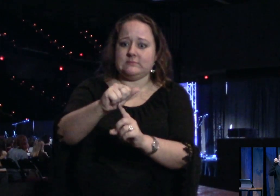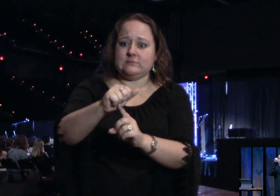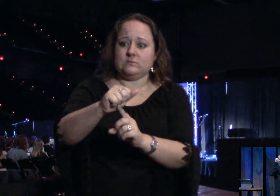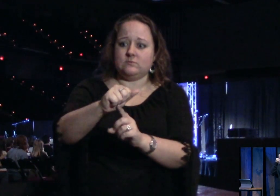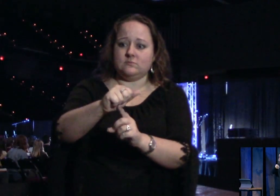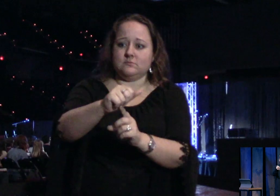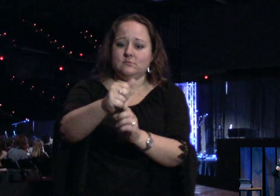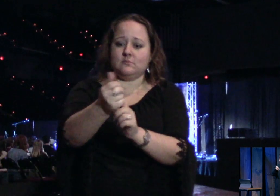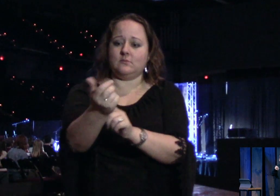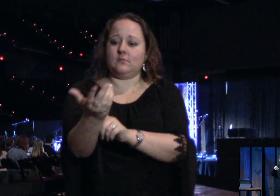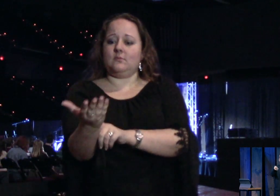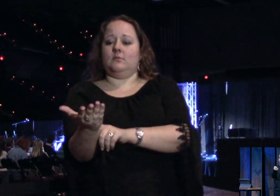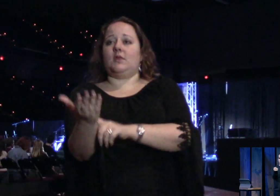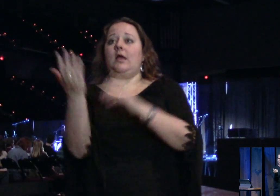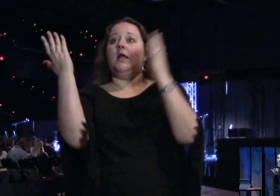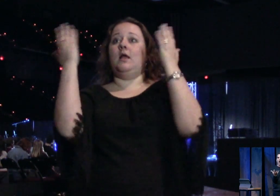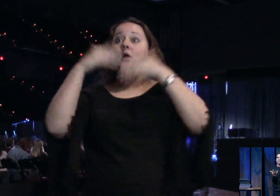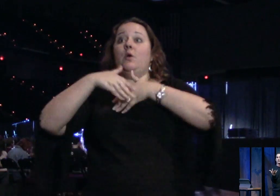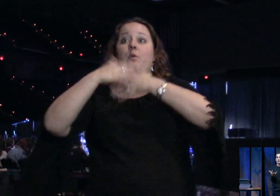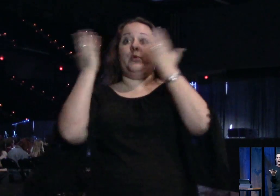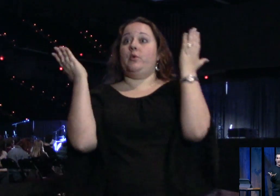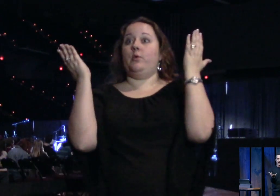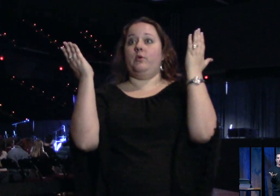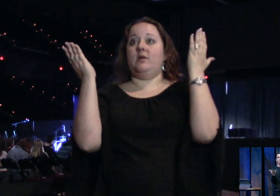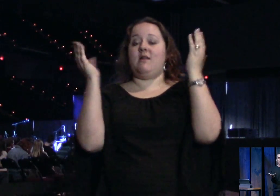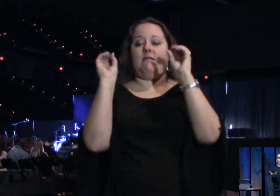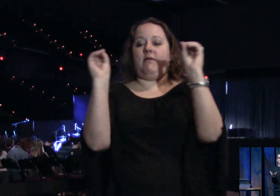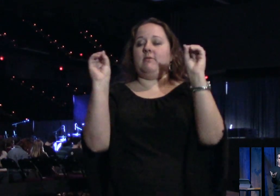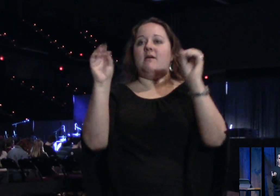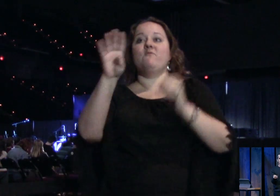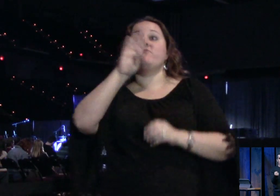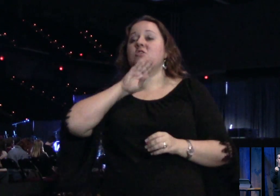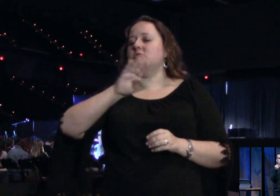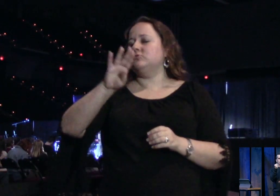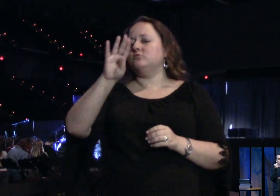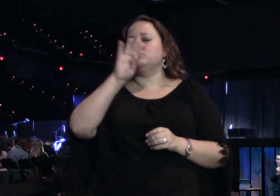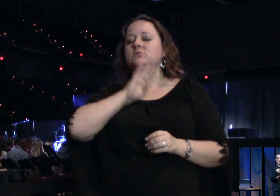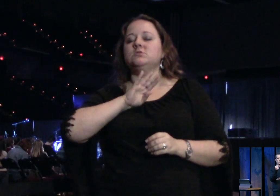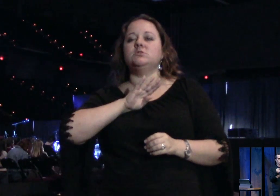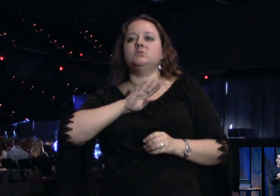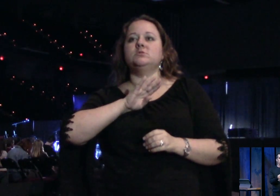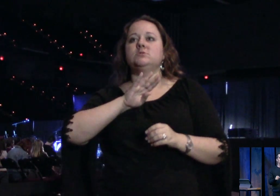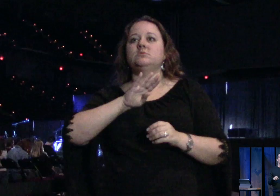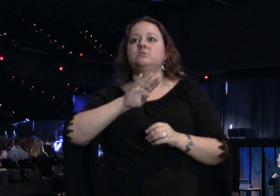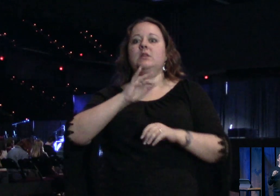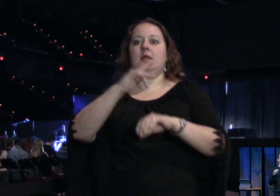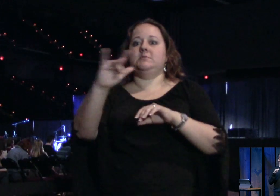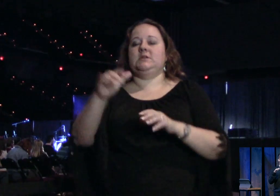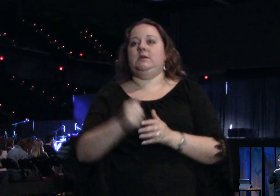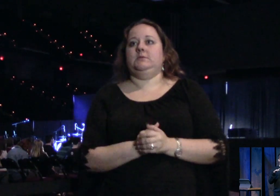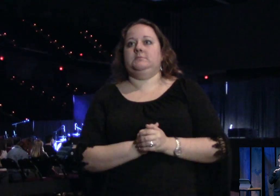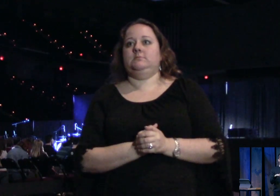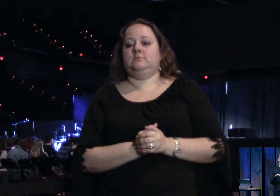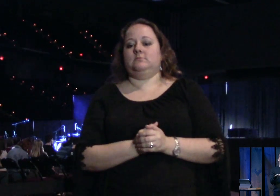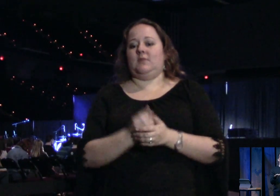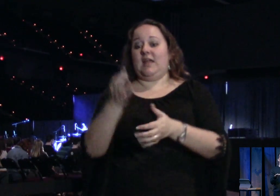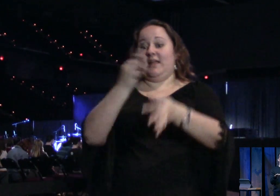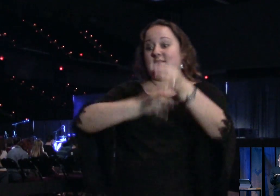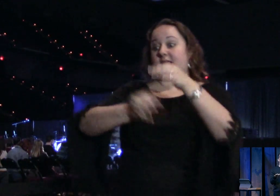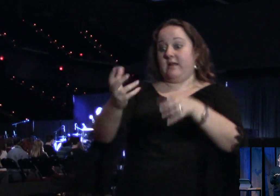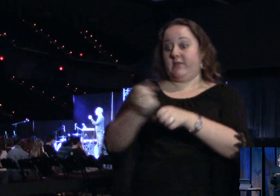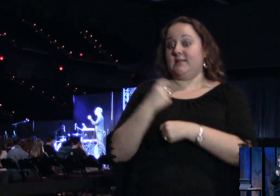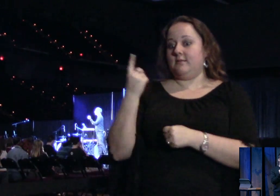for something, and then when you open your hand, you realize that it is frustratingly